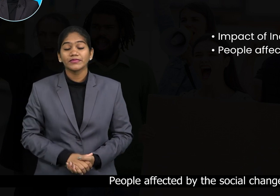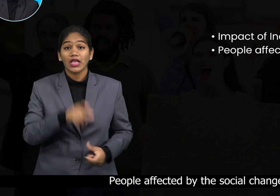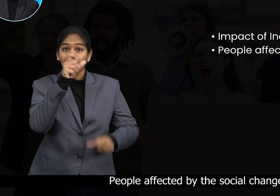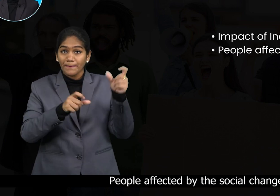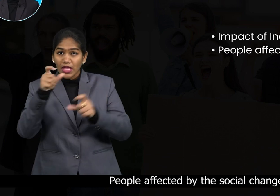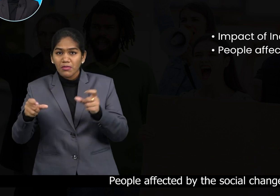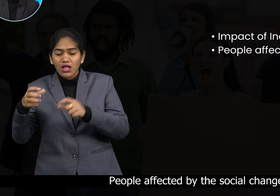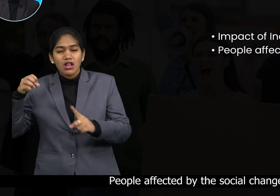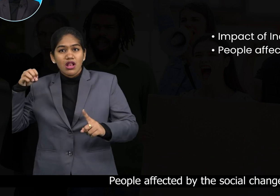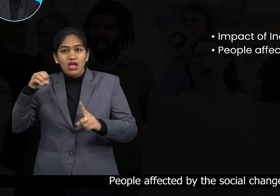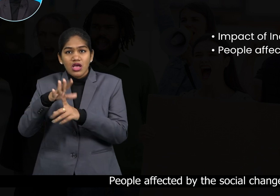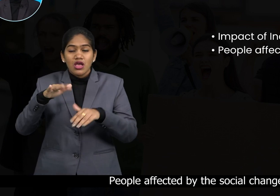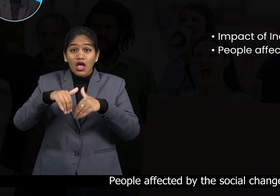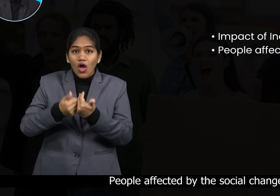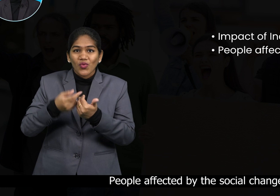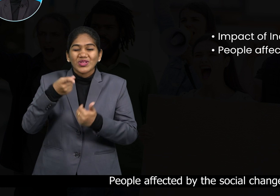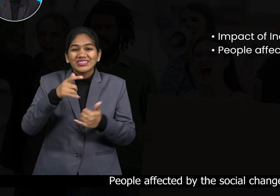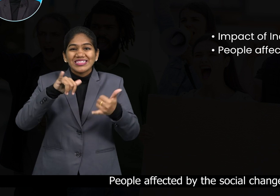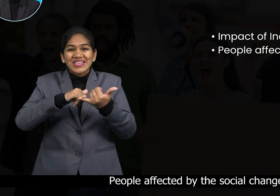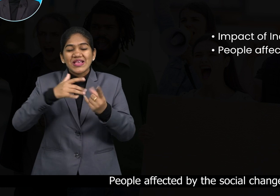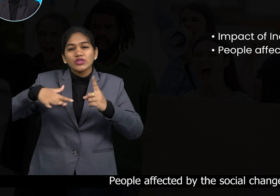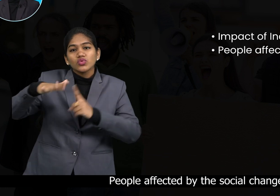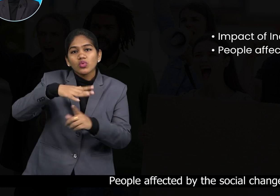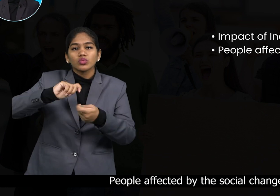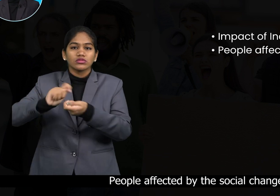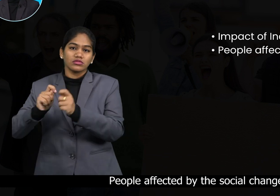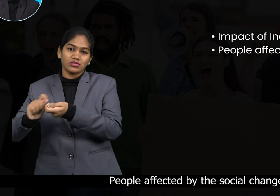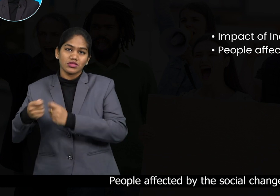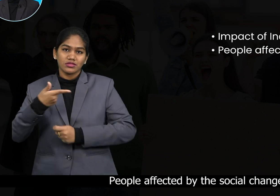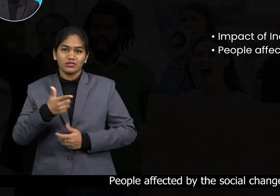people affected by the social change,